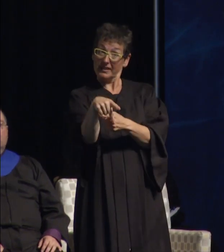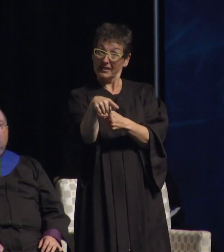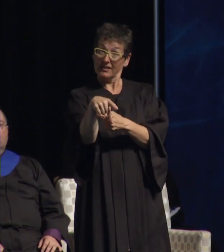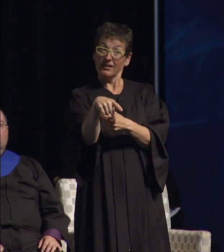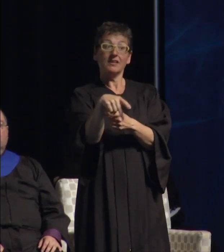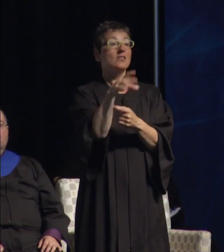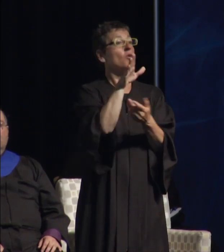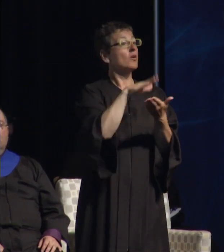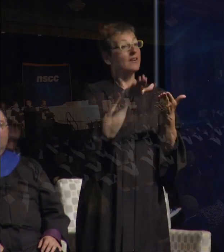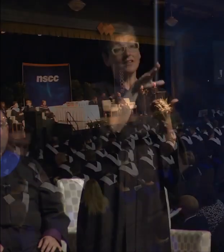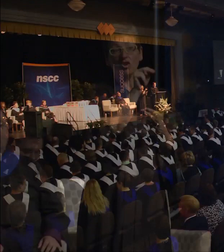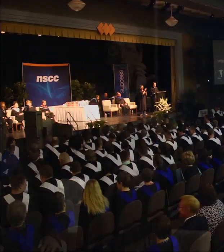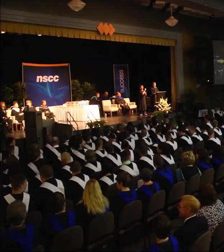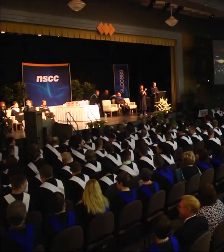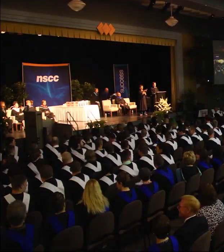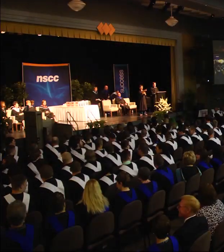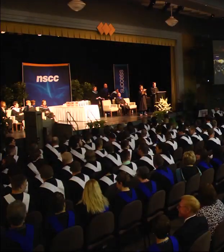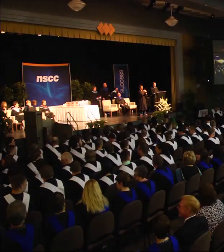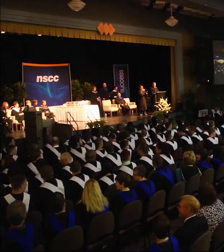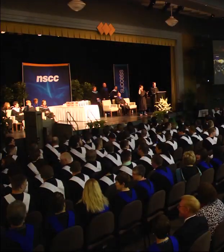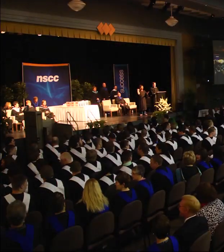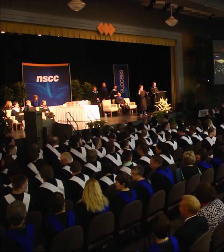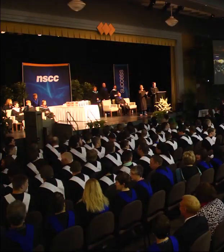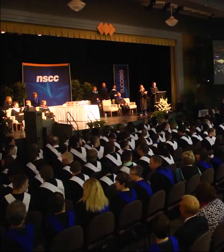to be recognized?